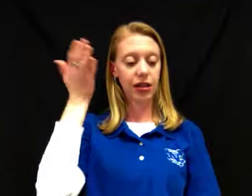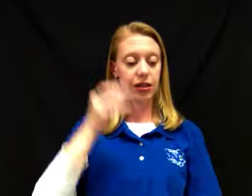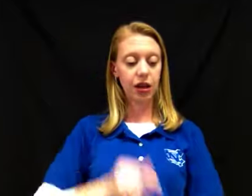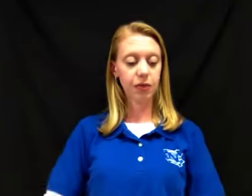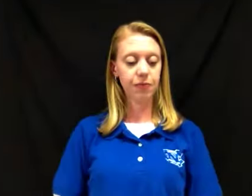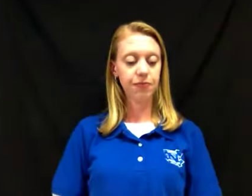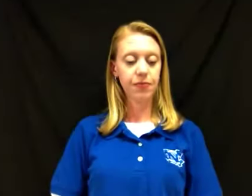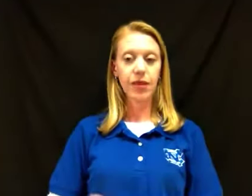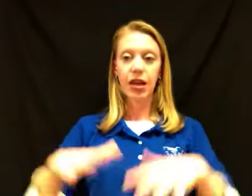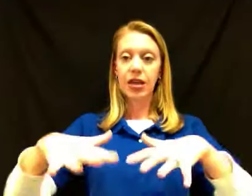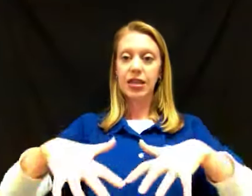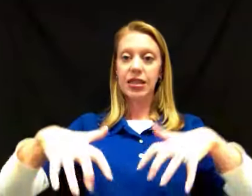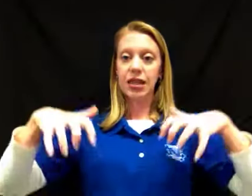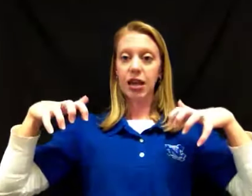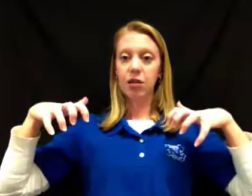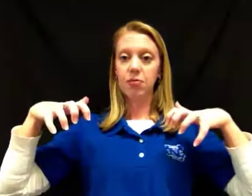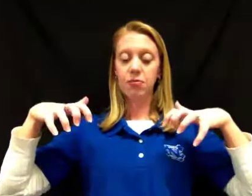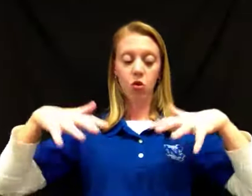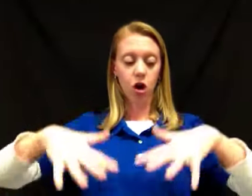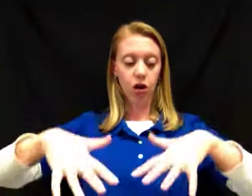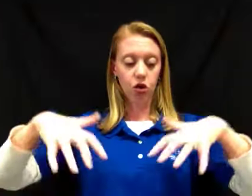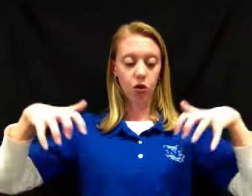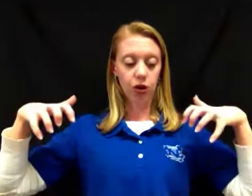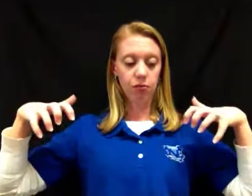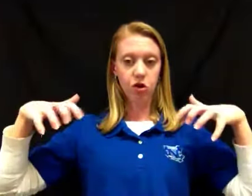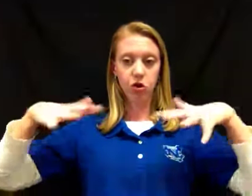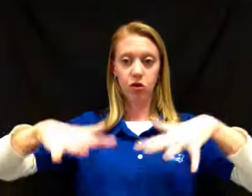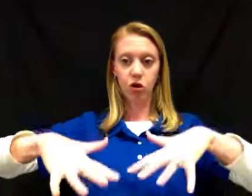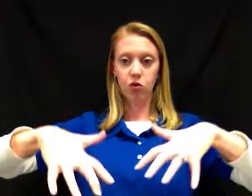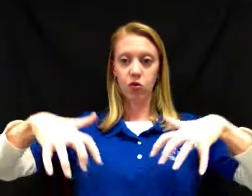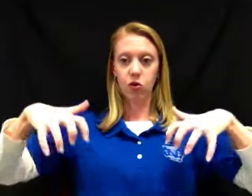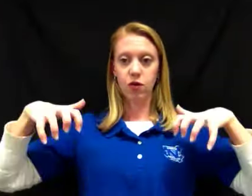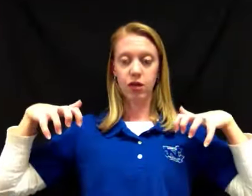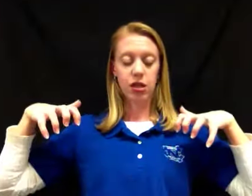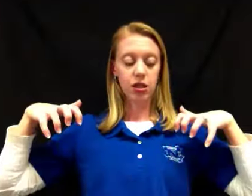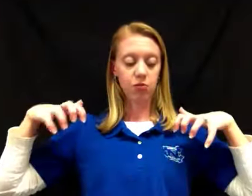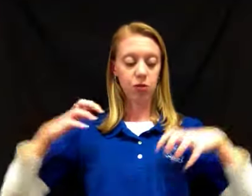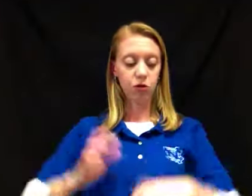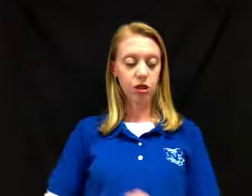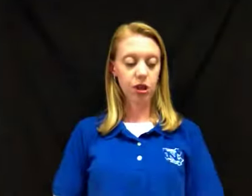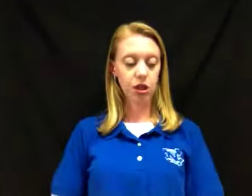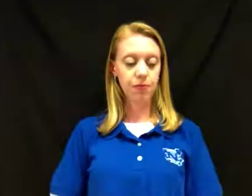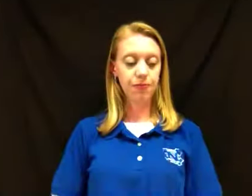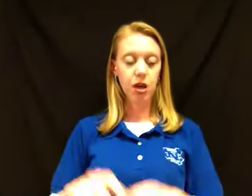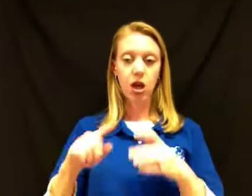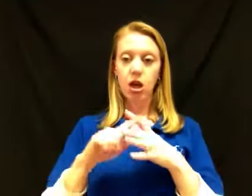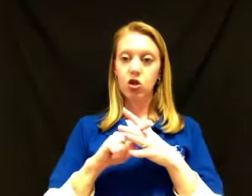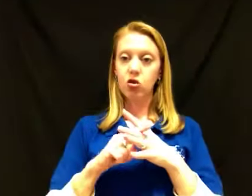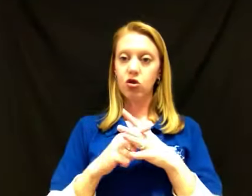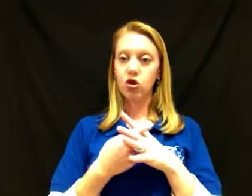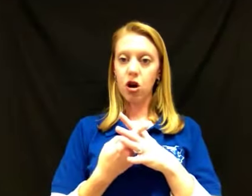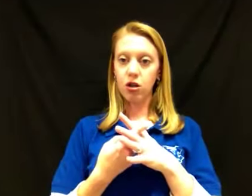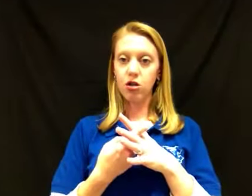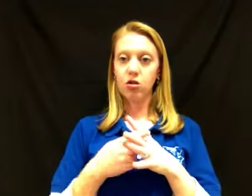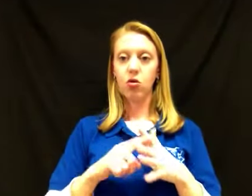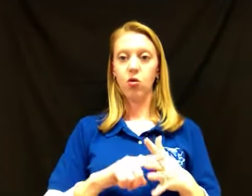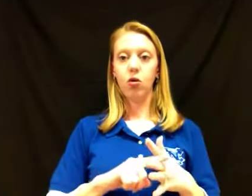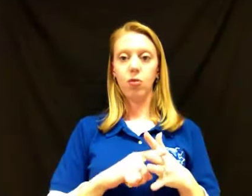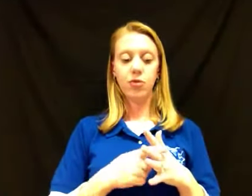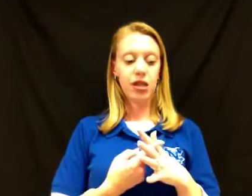sign. Stadium or auditorium shows all the rows of seats and people sitting in them. To start or